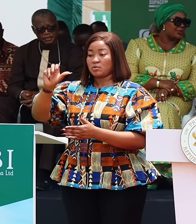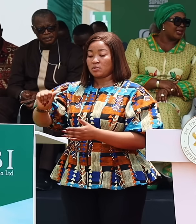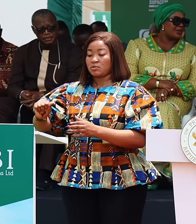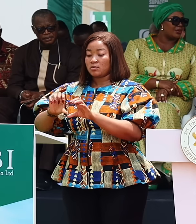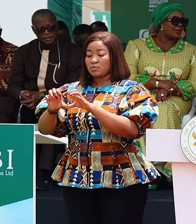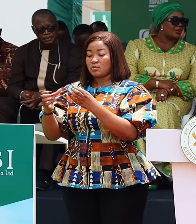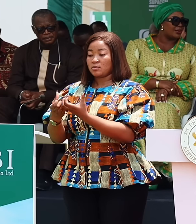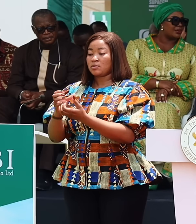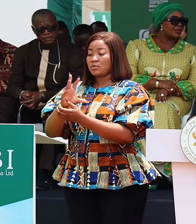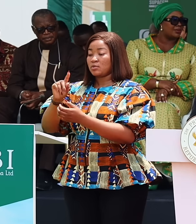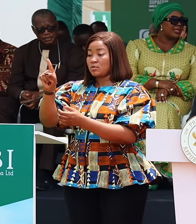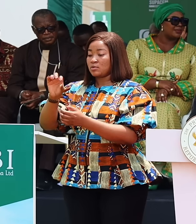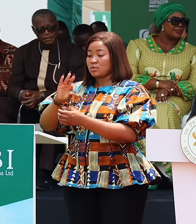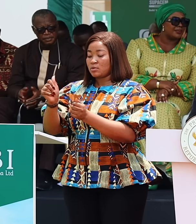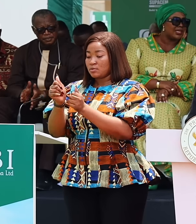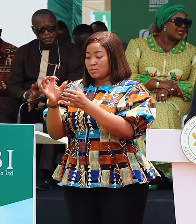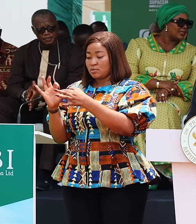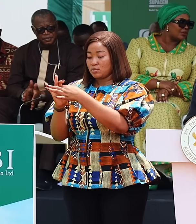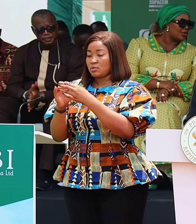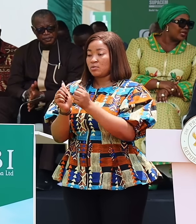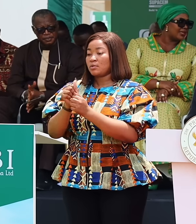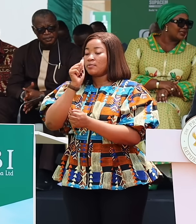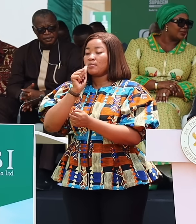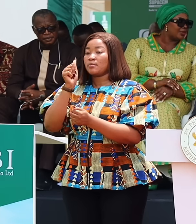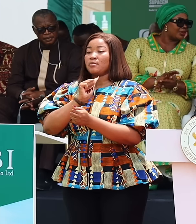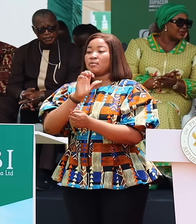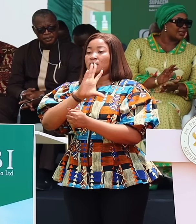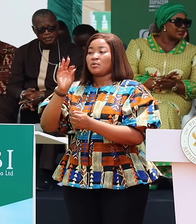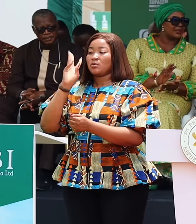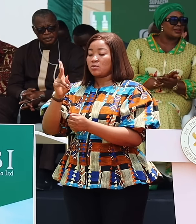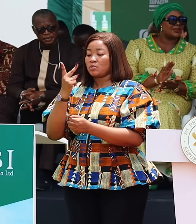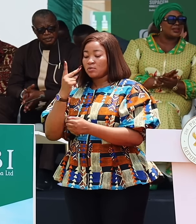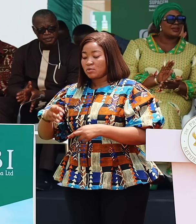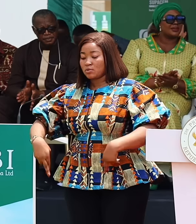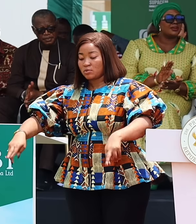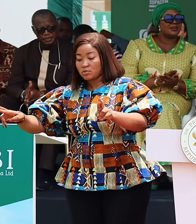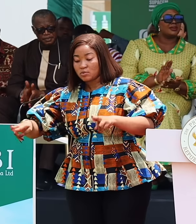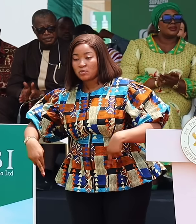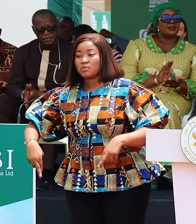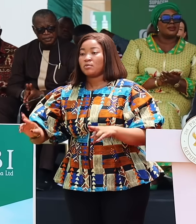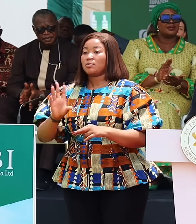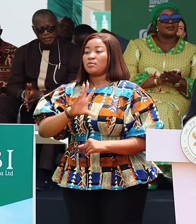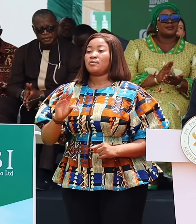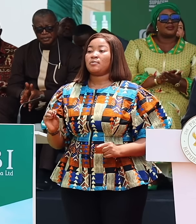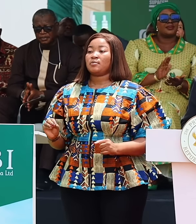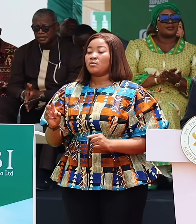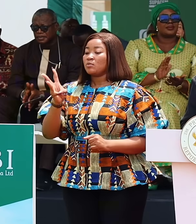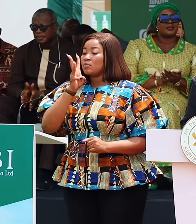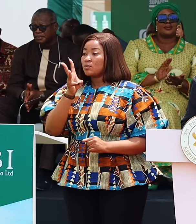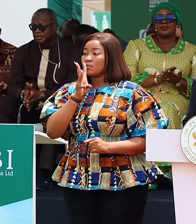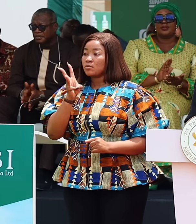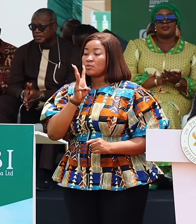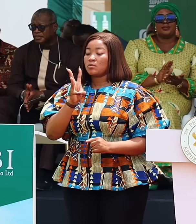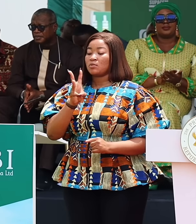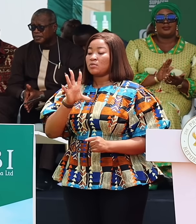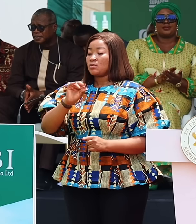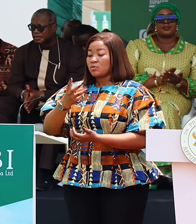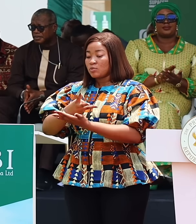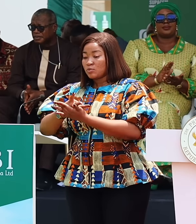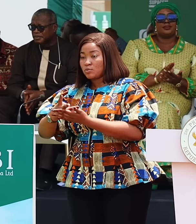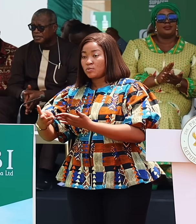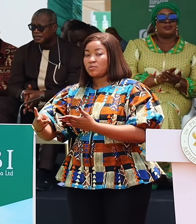in partnership with the private sector. We're going to re-engineer the roads, the drains, the waste treatment